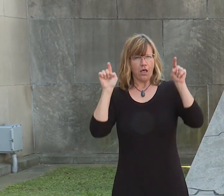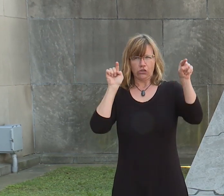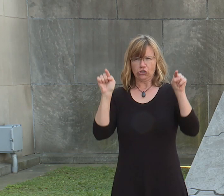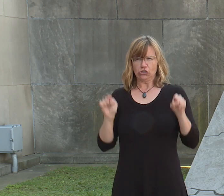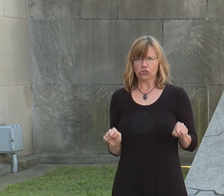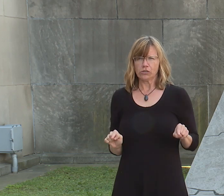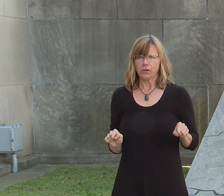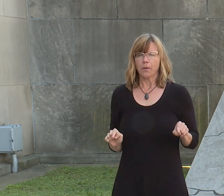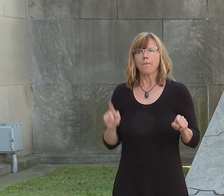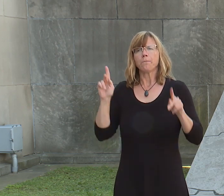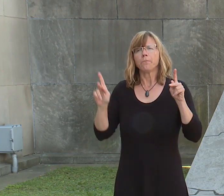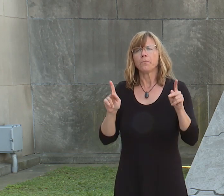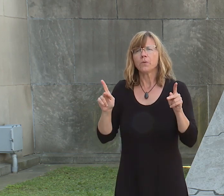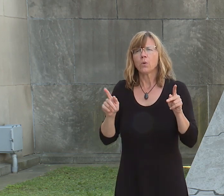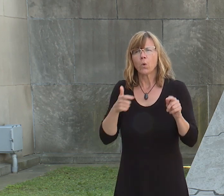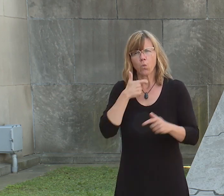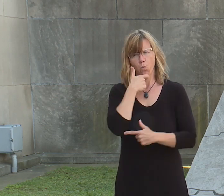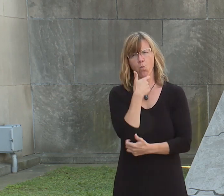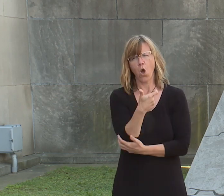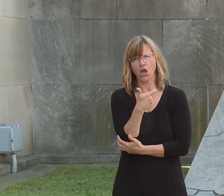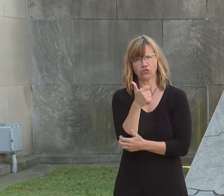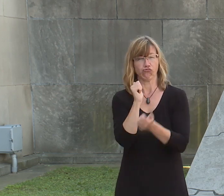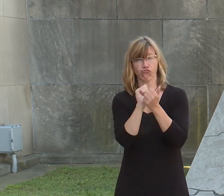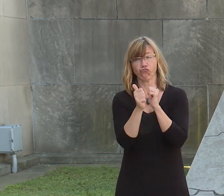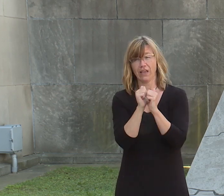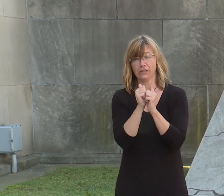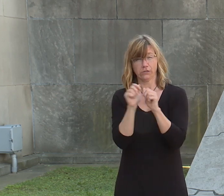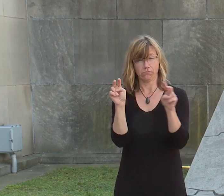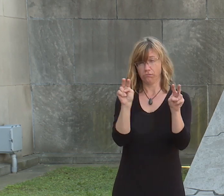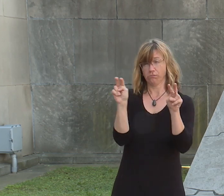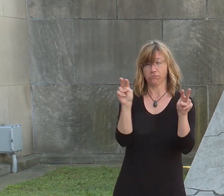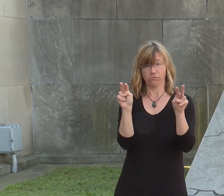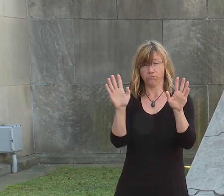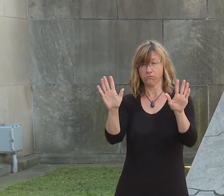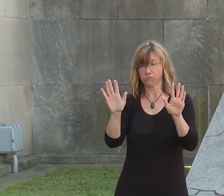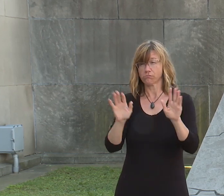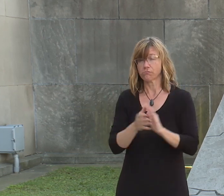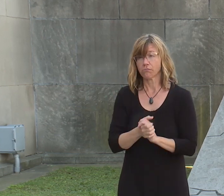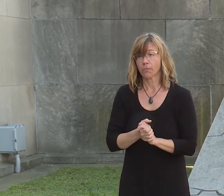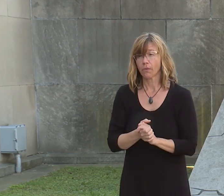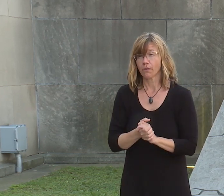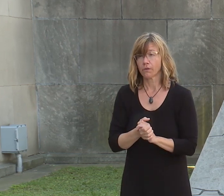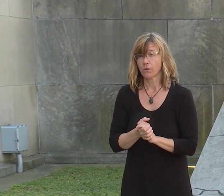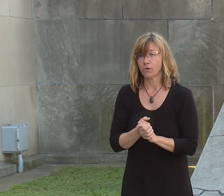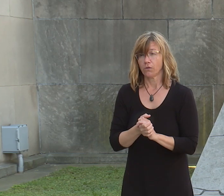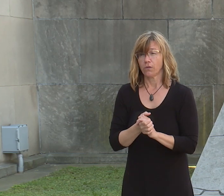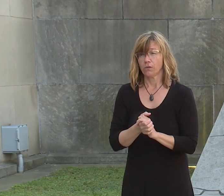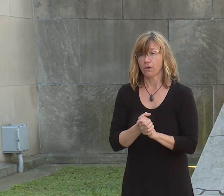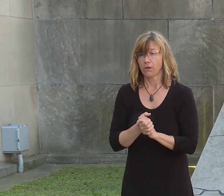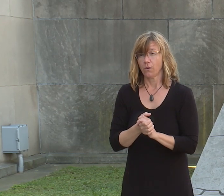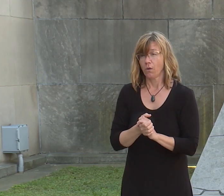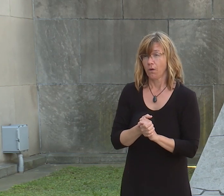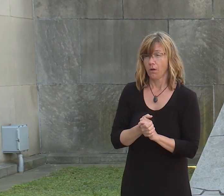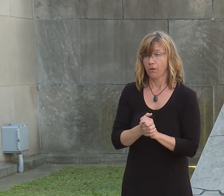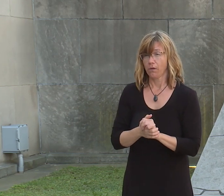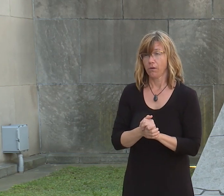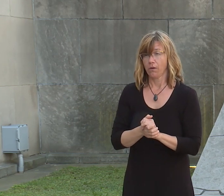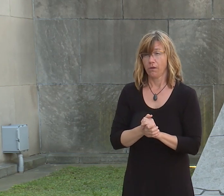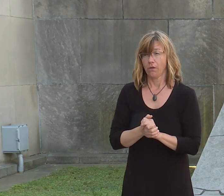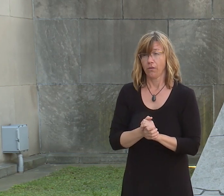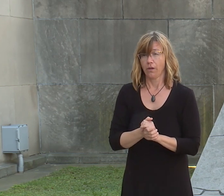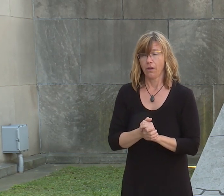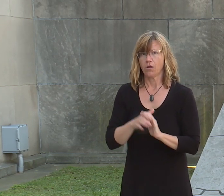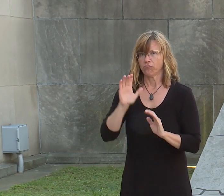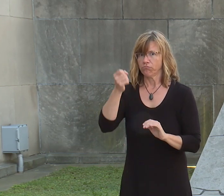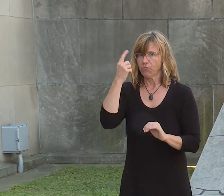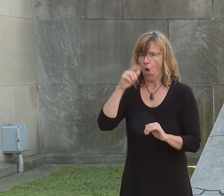just watch track and field or cross-country events don't realize that every runner has a plan, and so people might just